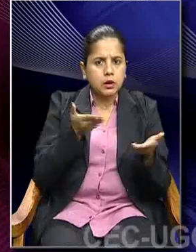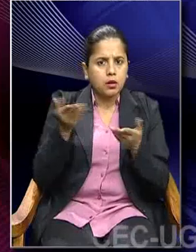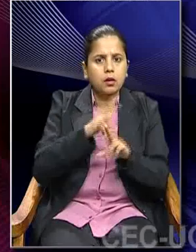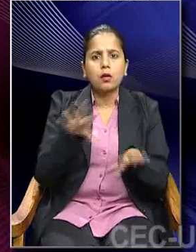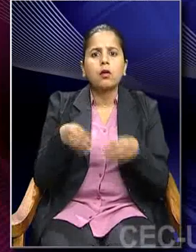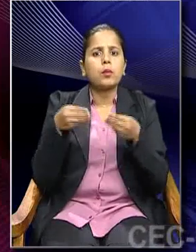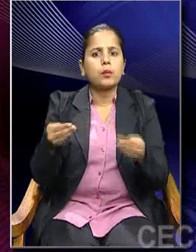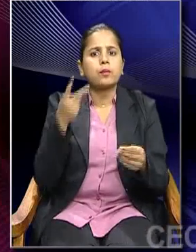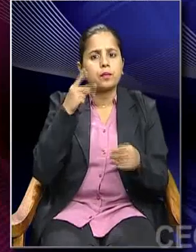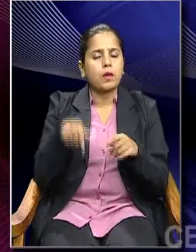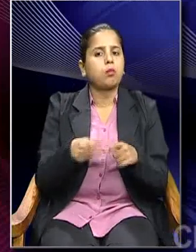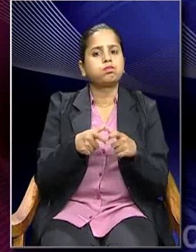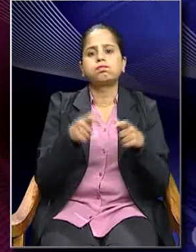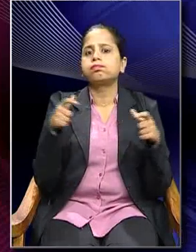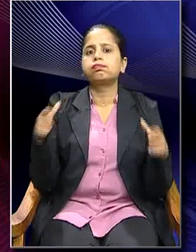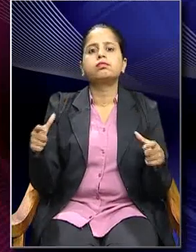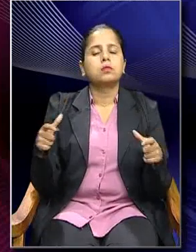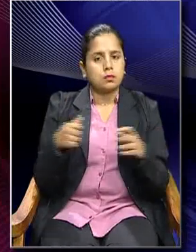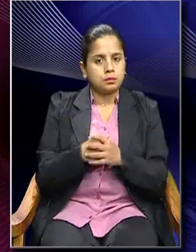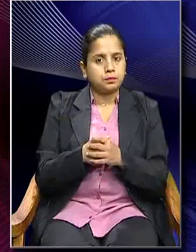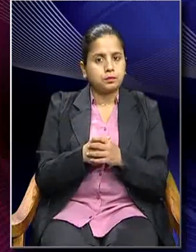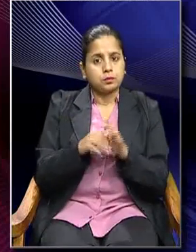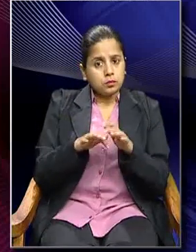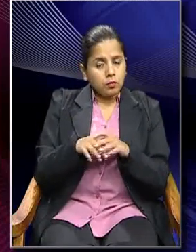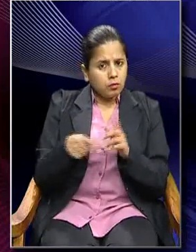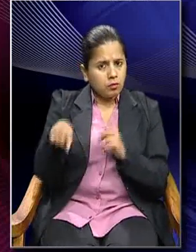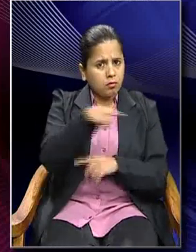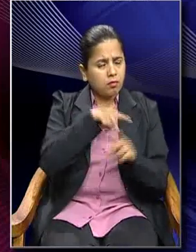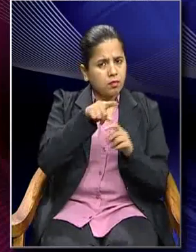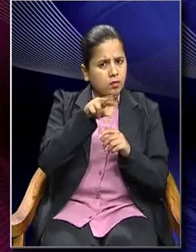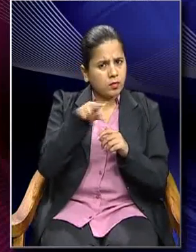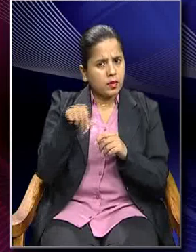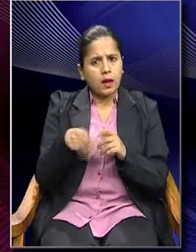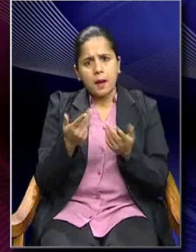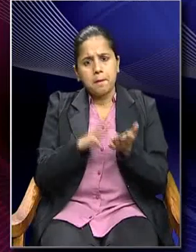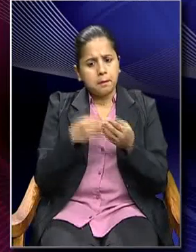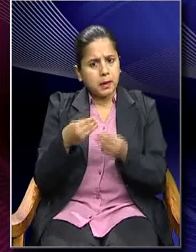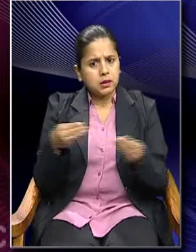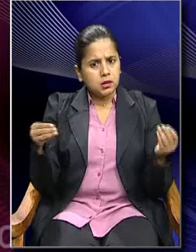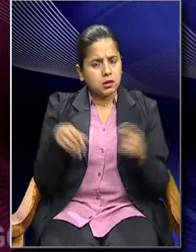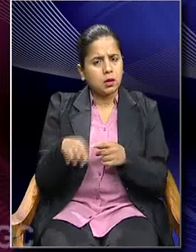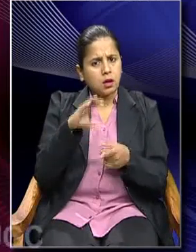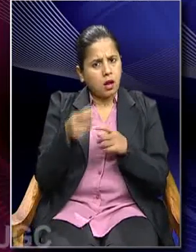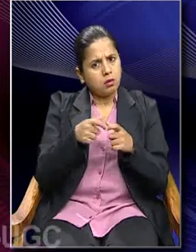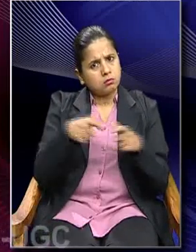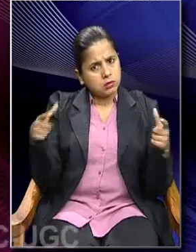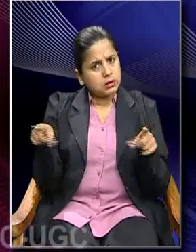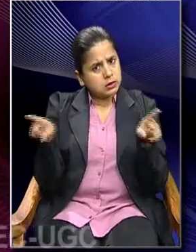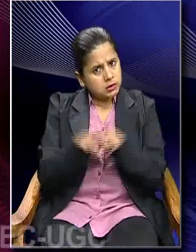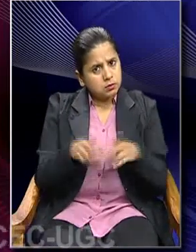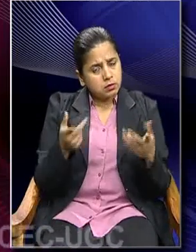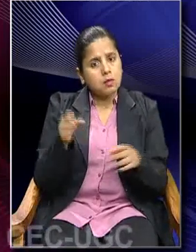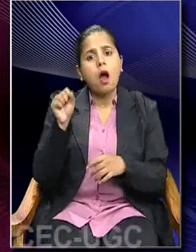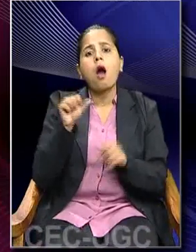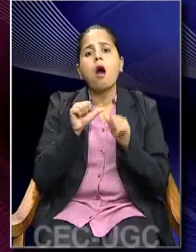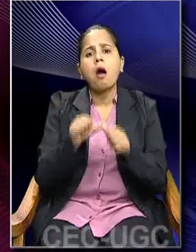provided has expanded. But does the non-material culture expand at the same rate? The answer